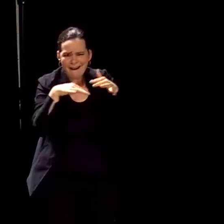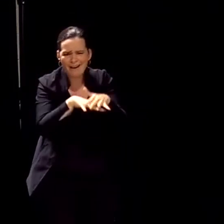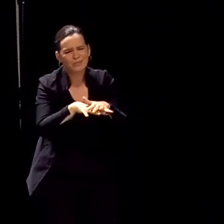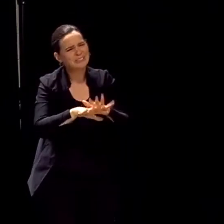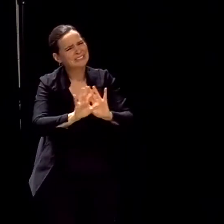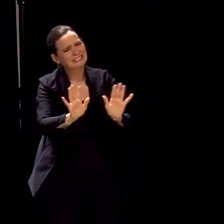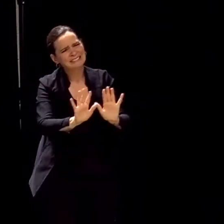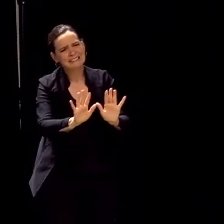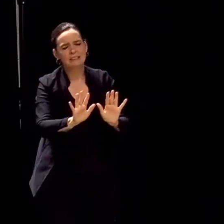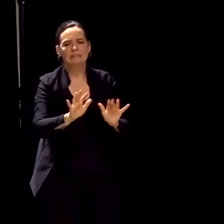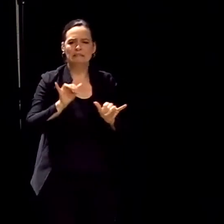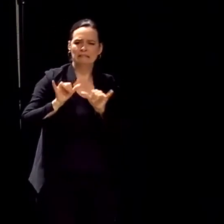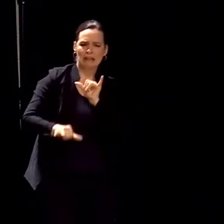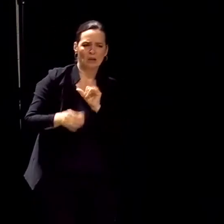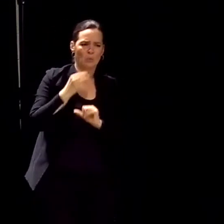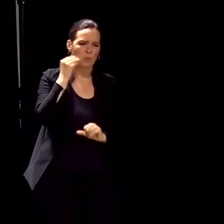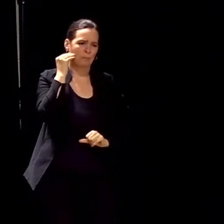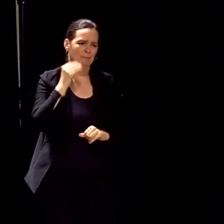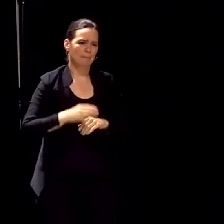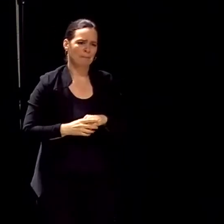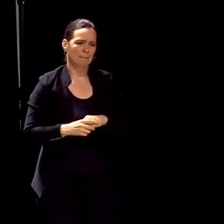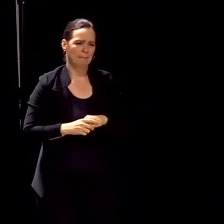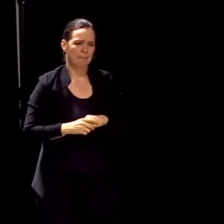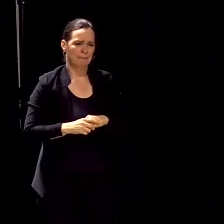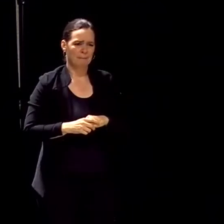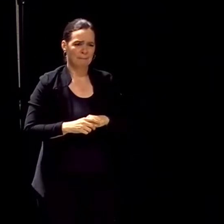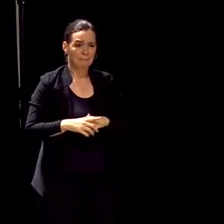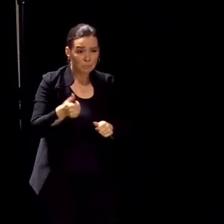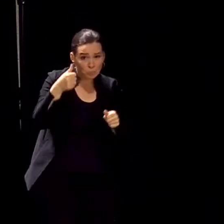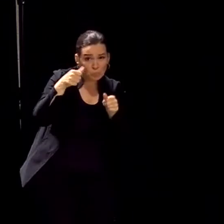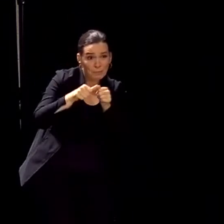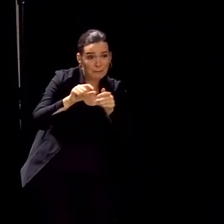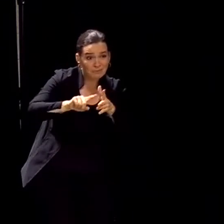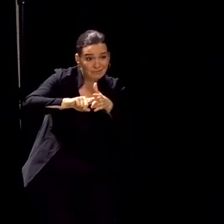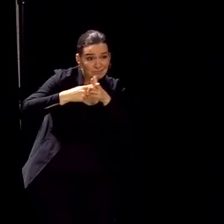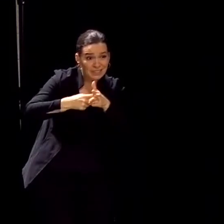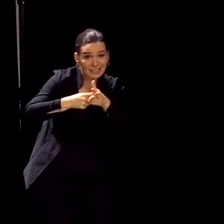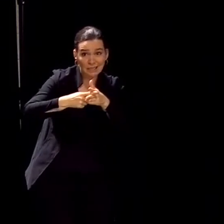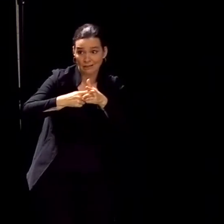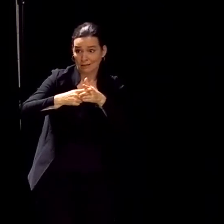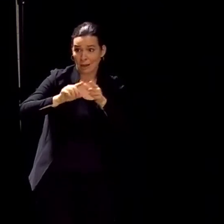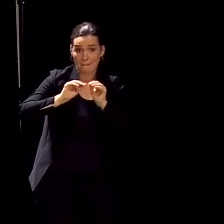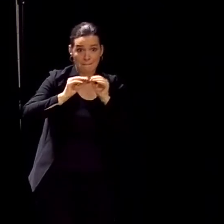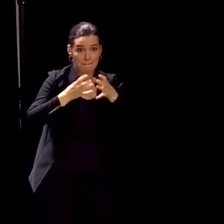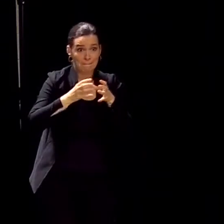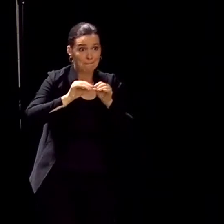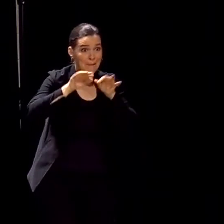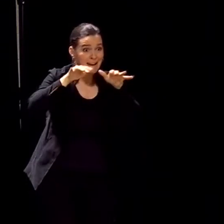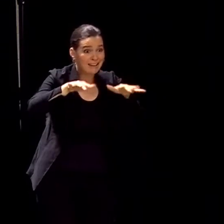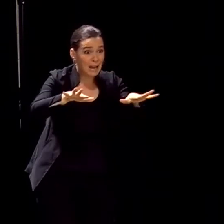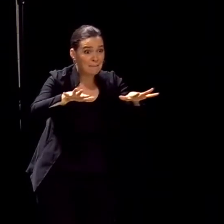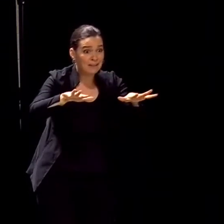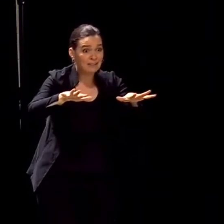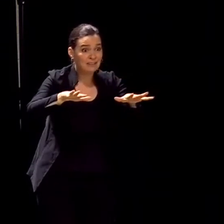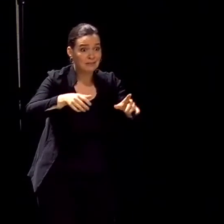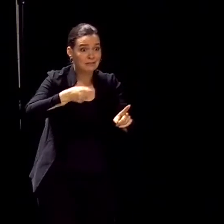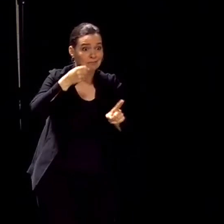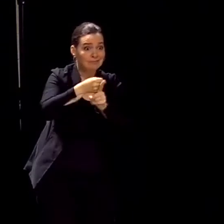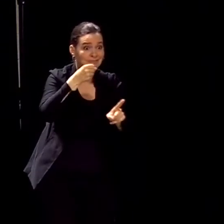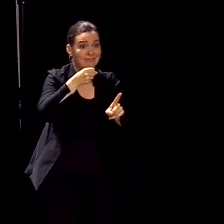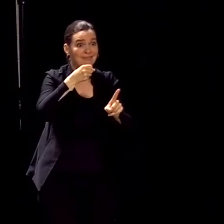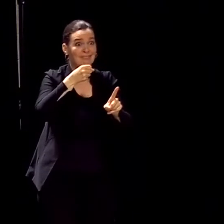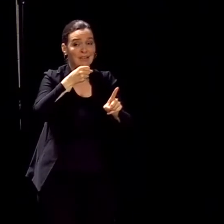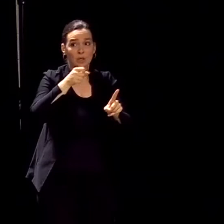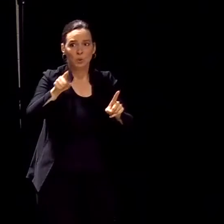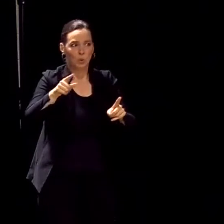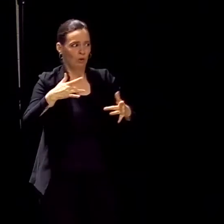when you'd see your neighbors on the street, you'd be in your yard, they'd be in their yard, and you'd be looking, you're distancing better.